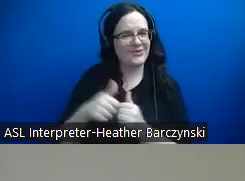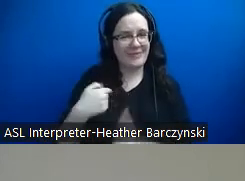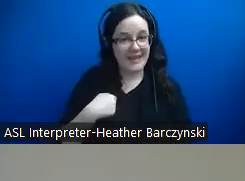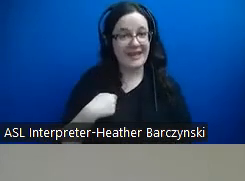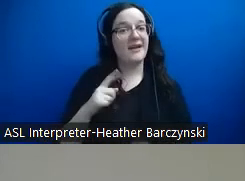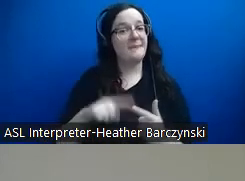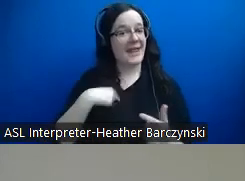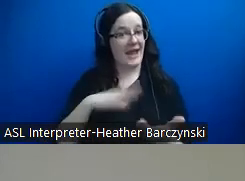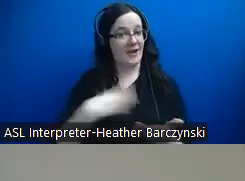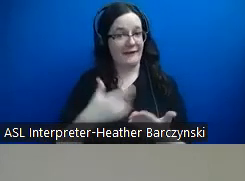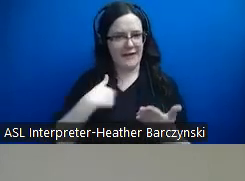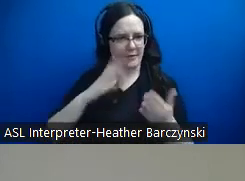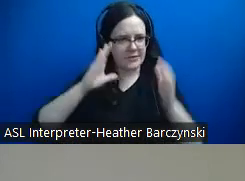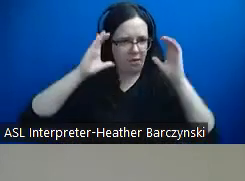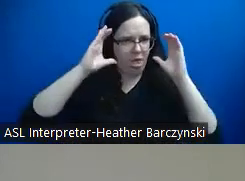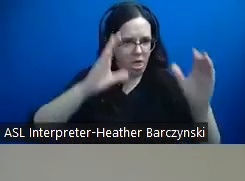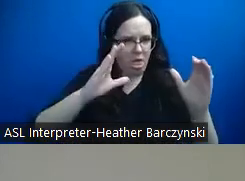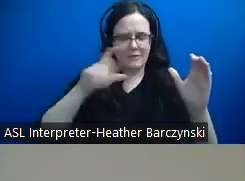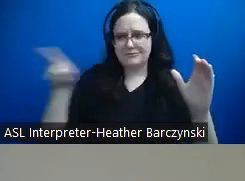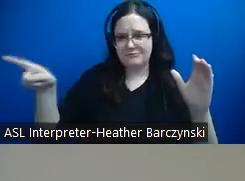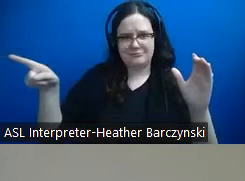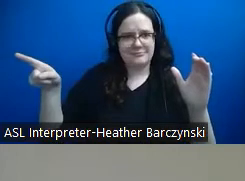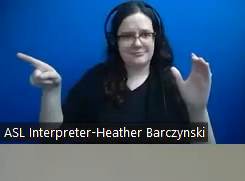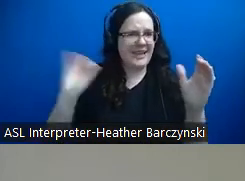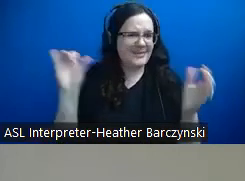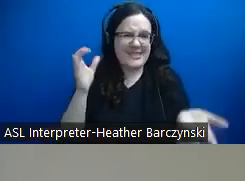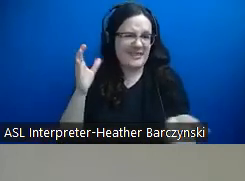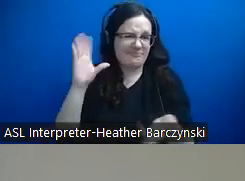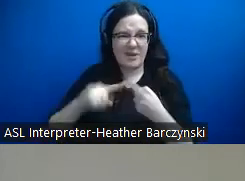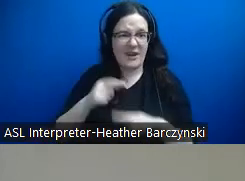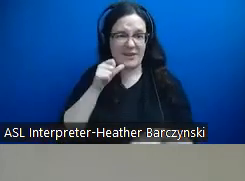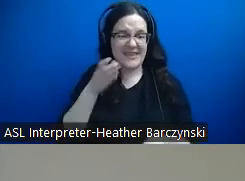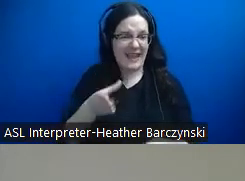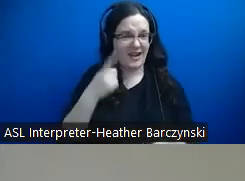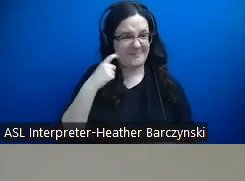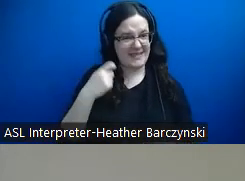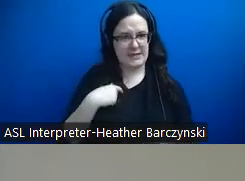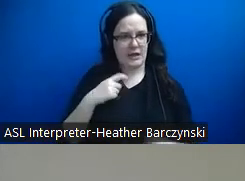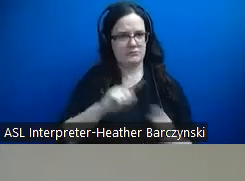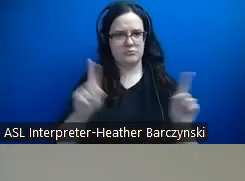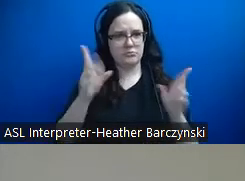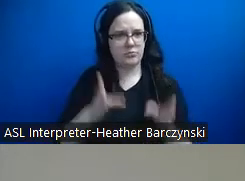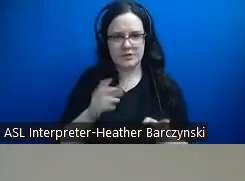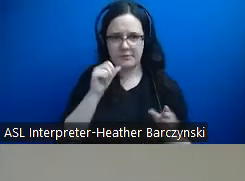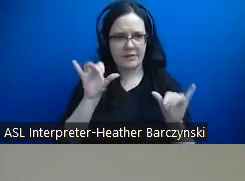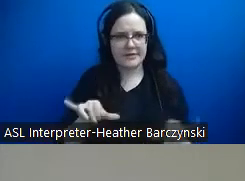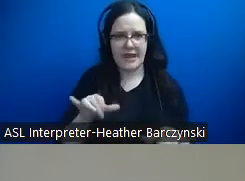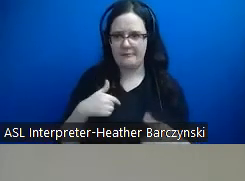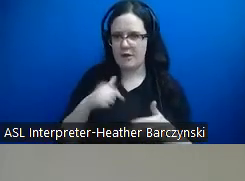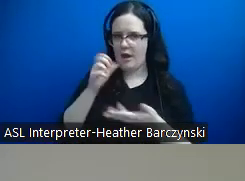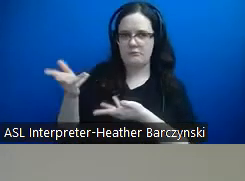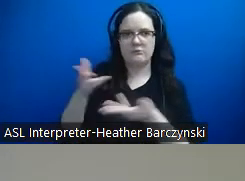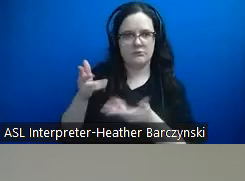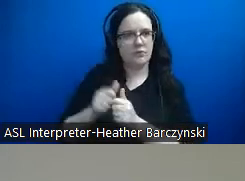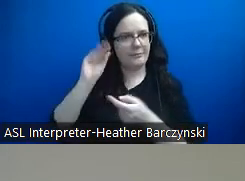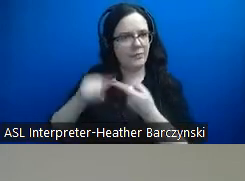in a tunnel vision. So it was like he wasn't even with me because I wasn't the same person. And so then the trust